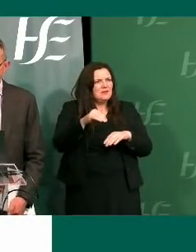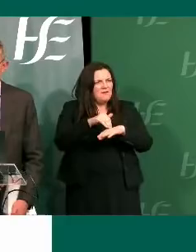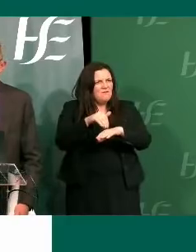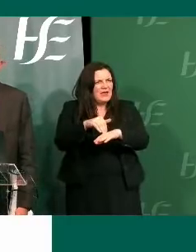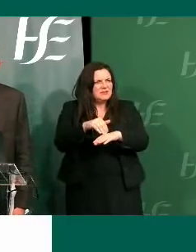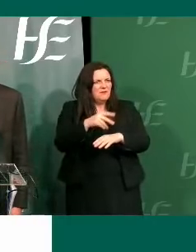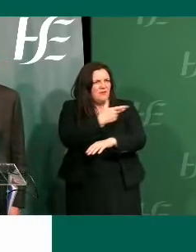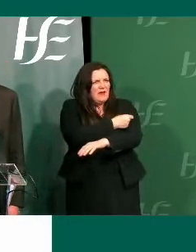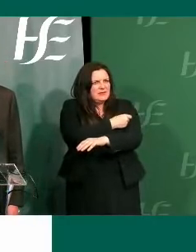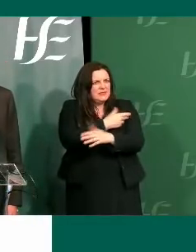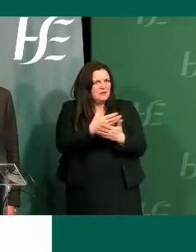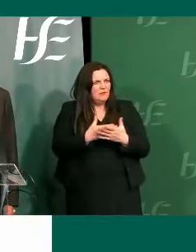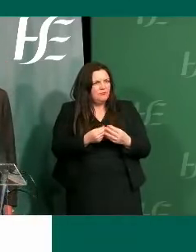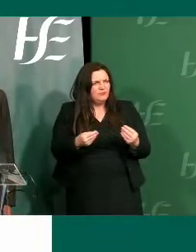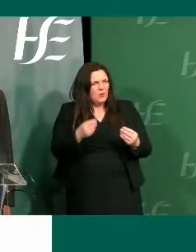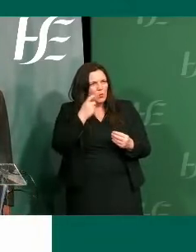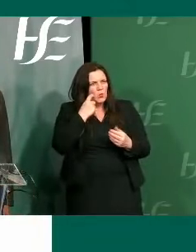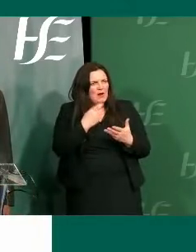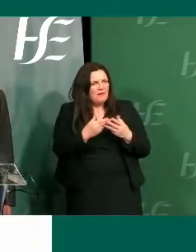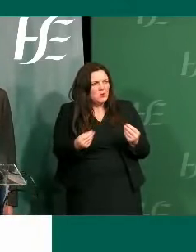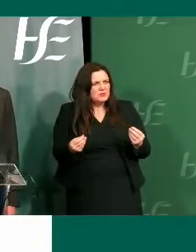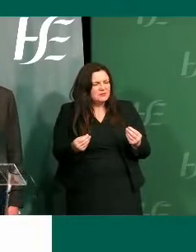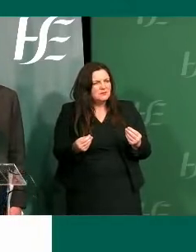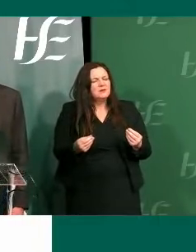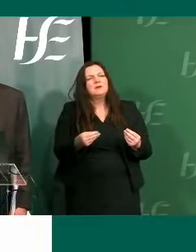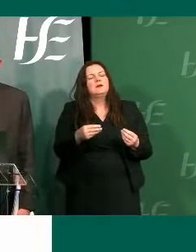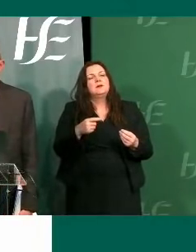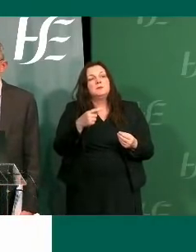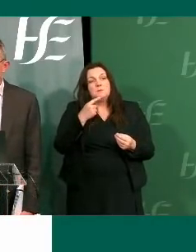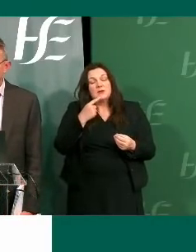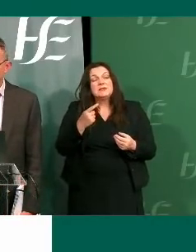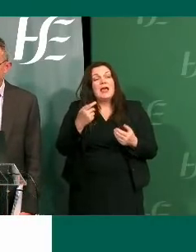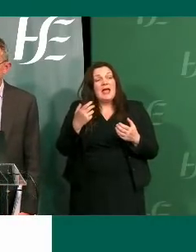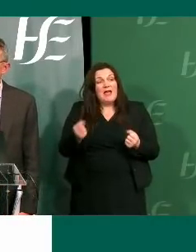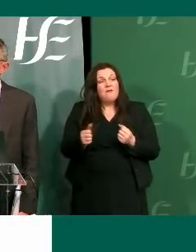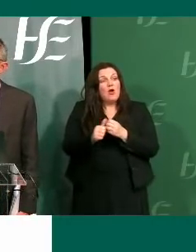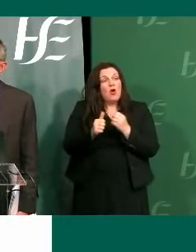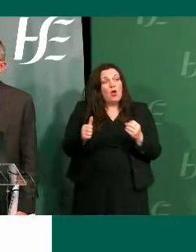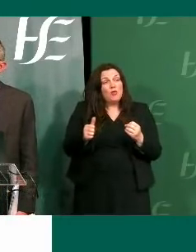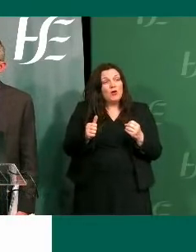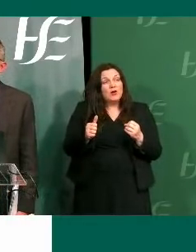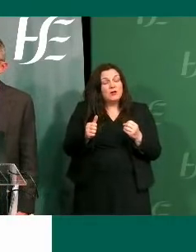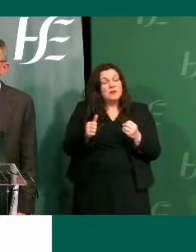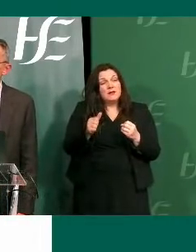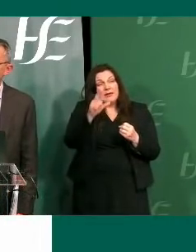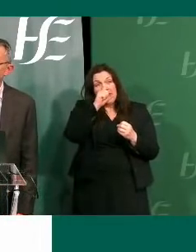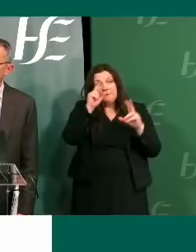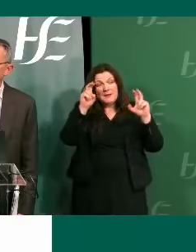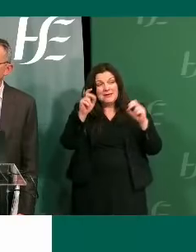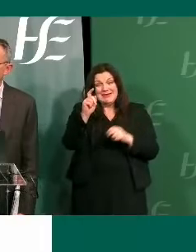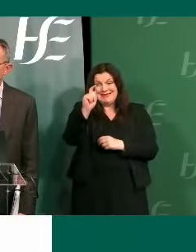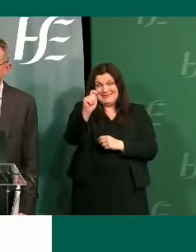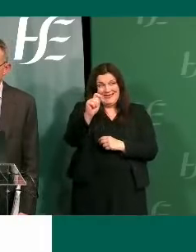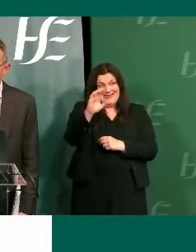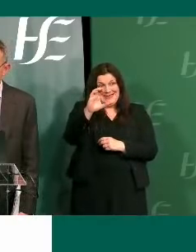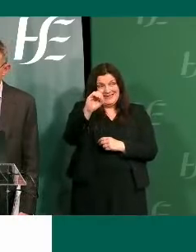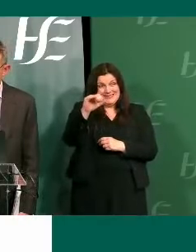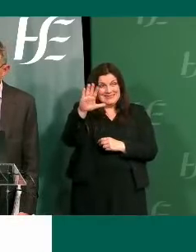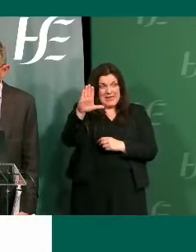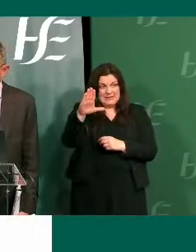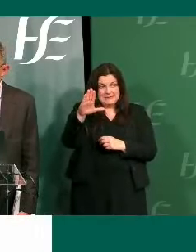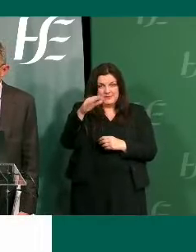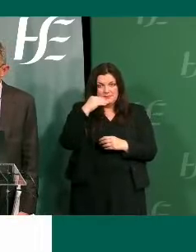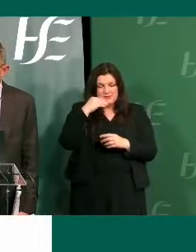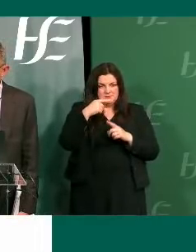vaccines wane. But it's the other less measurable responses, the T cell responses, which protect against more so against severe